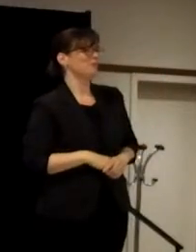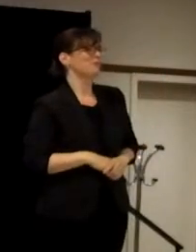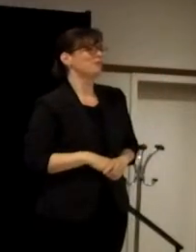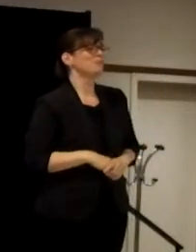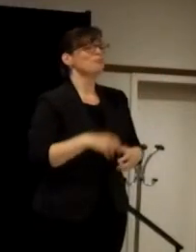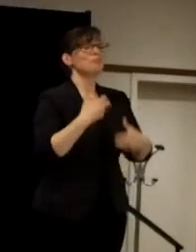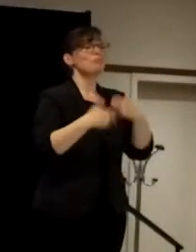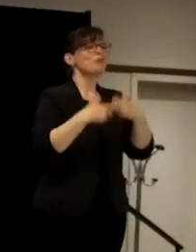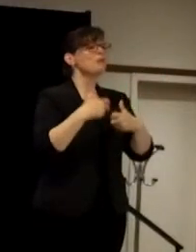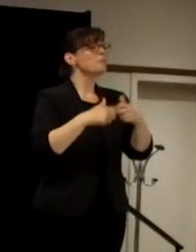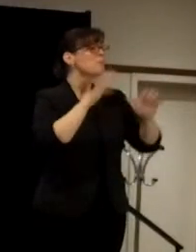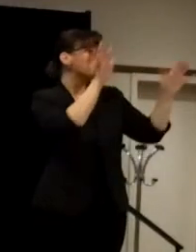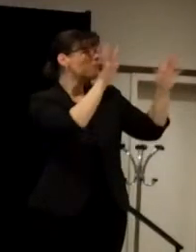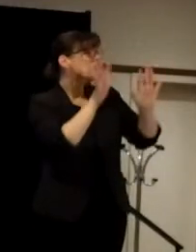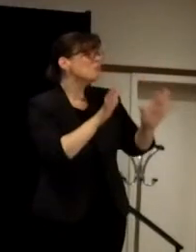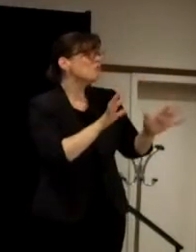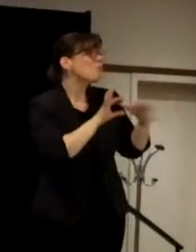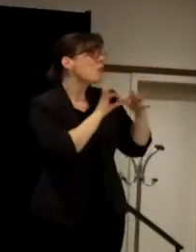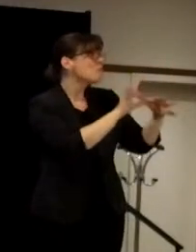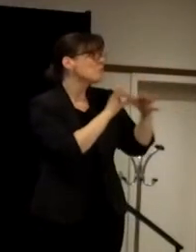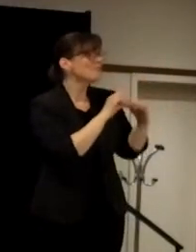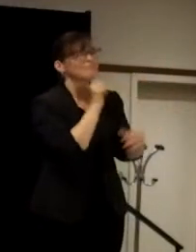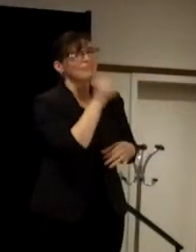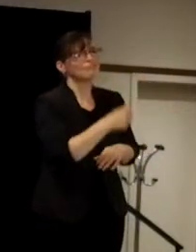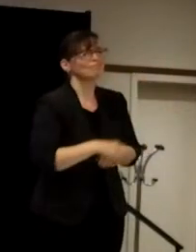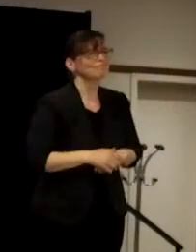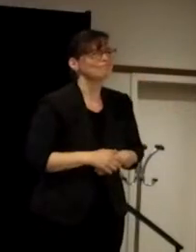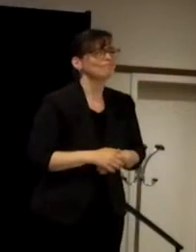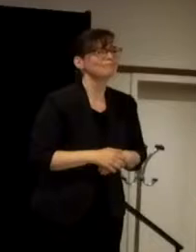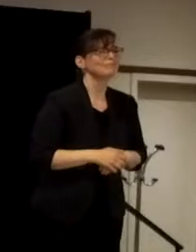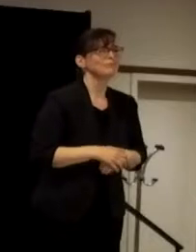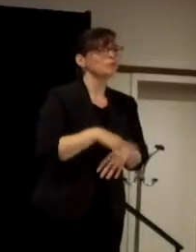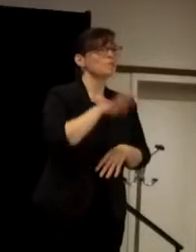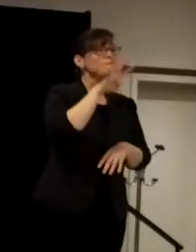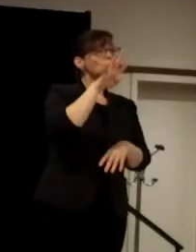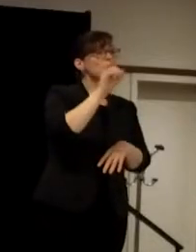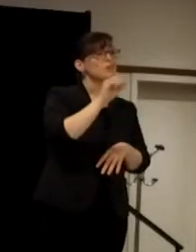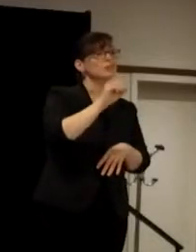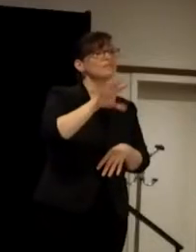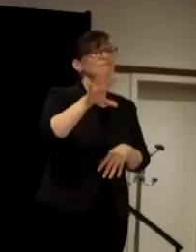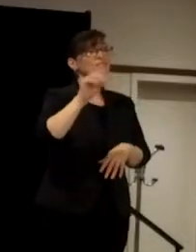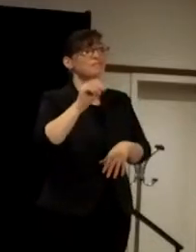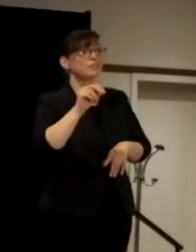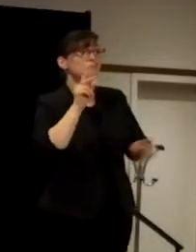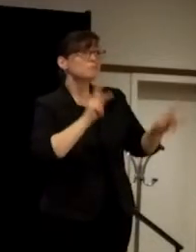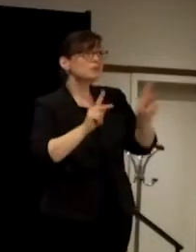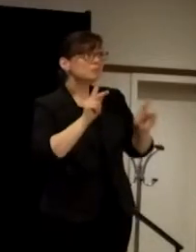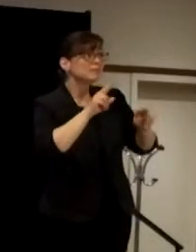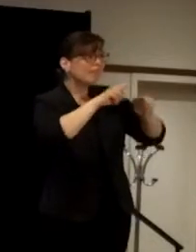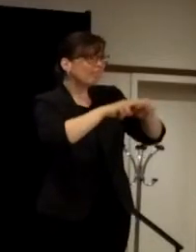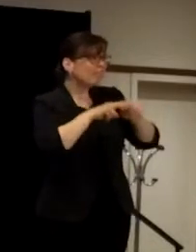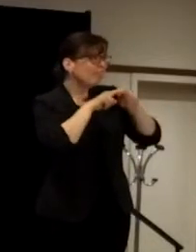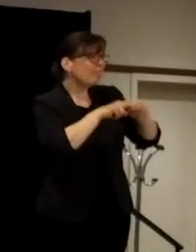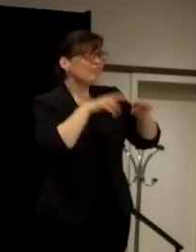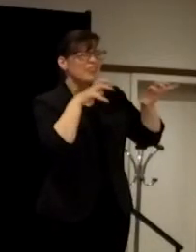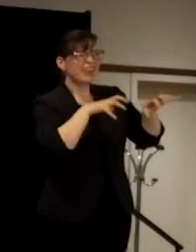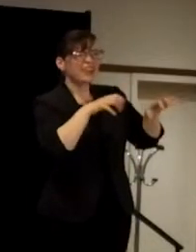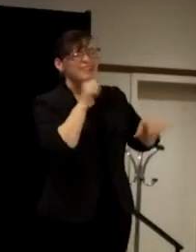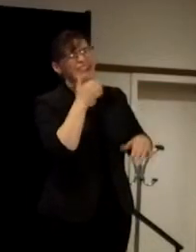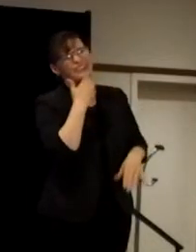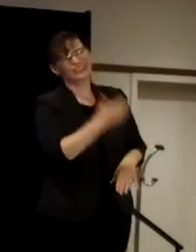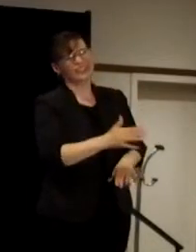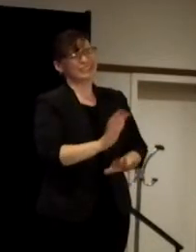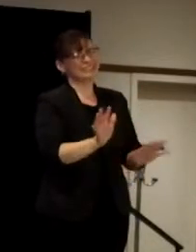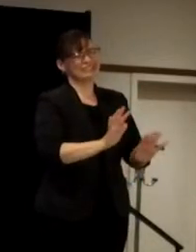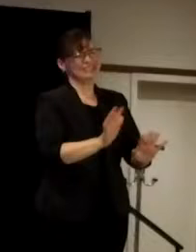when the weather's not cooperating, having 40, 50 people sitting out in the rain, I'm an employer that presents workforce